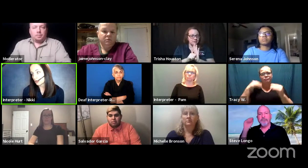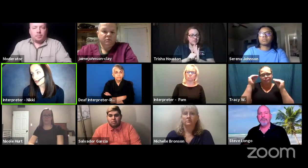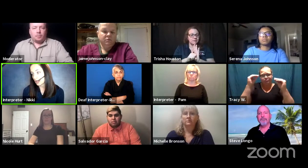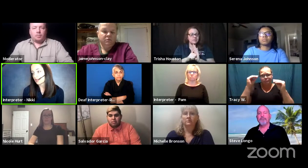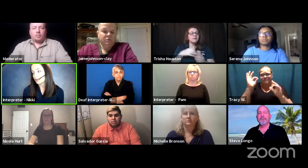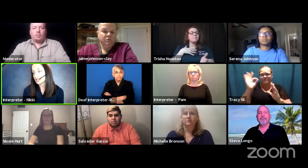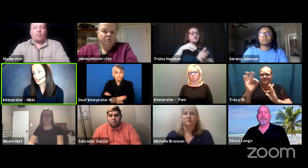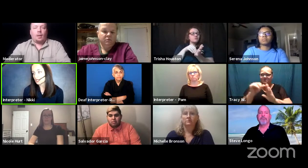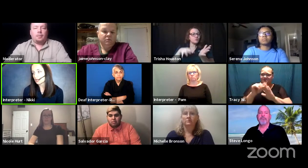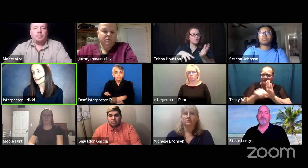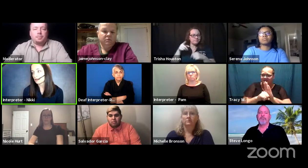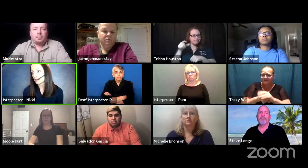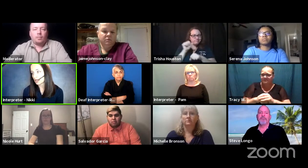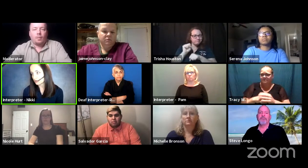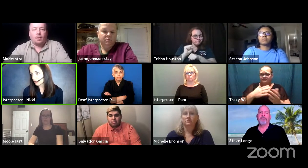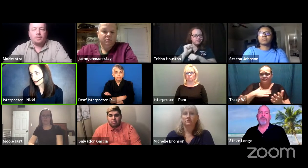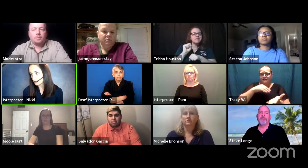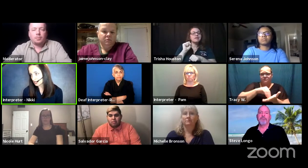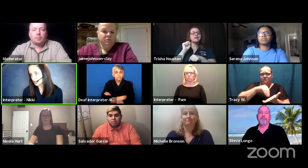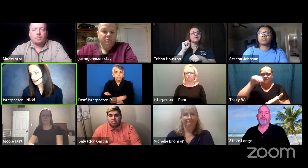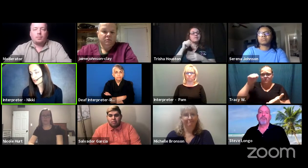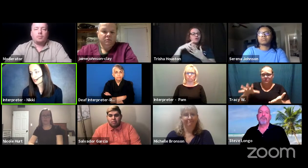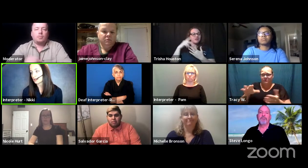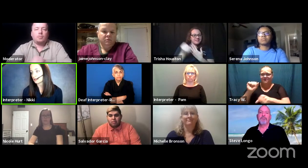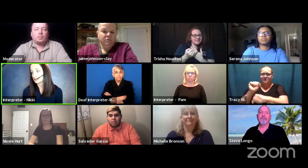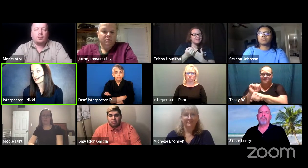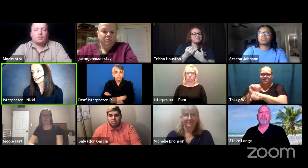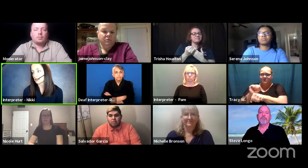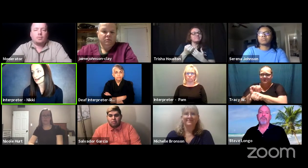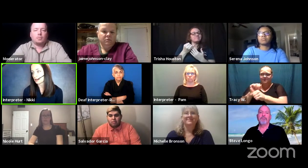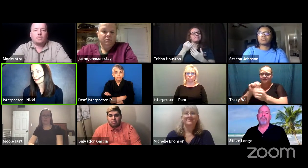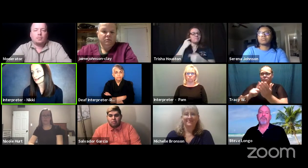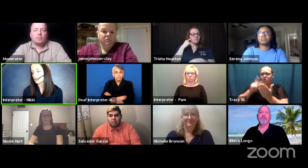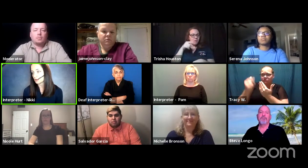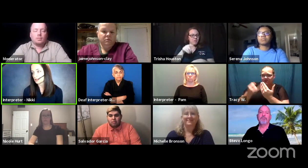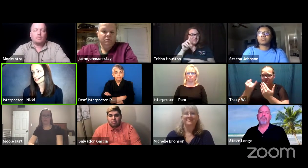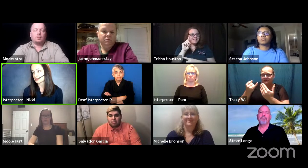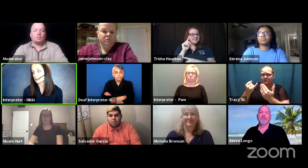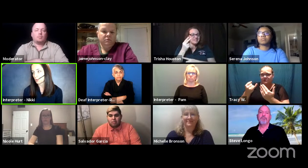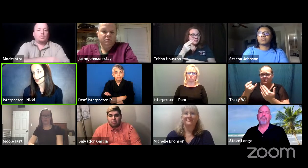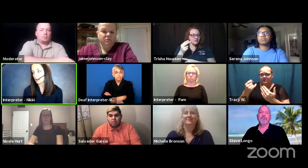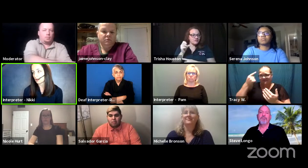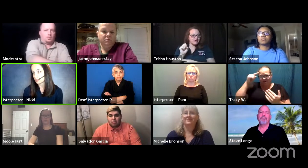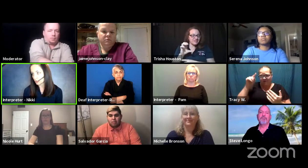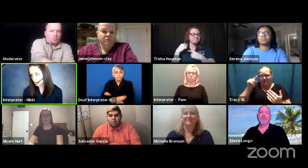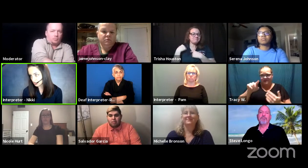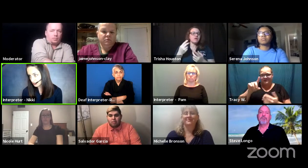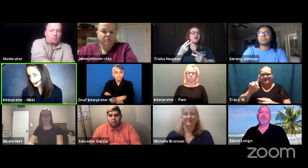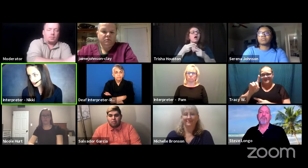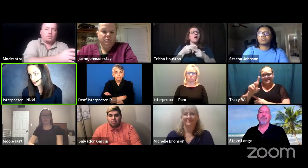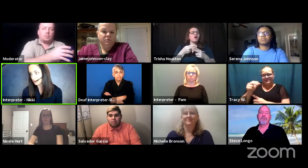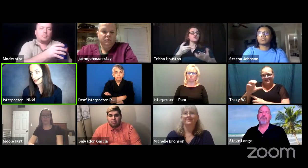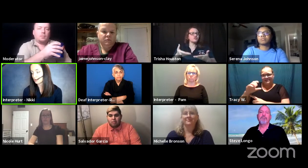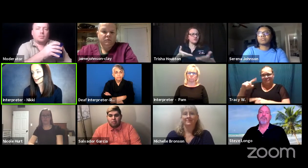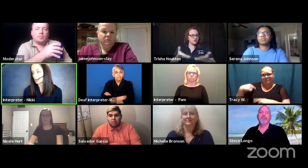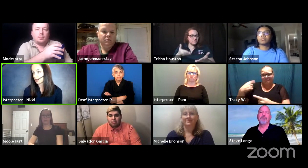I have been teaching at Fresno State, and my students work on projects, and they have been doing one